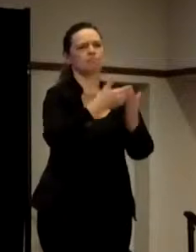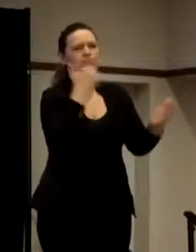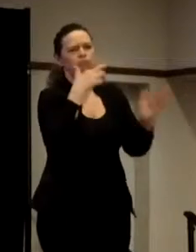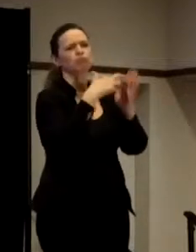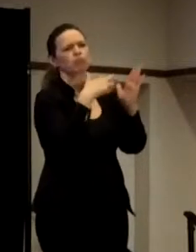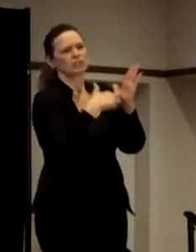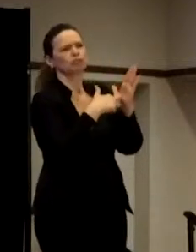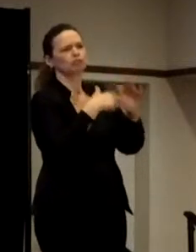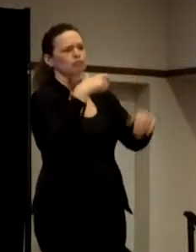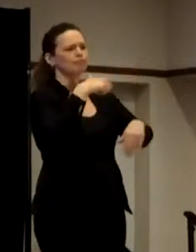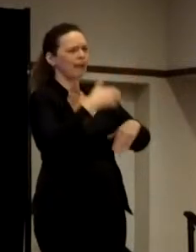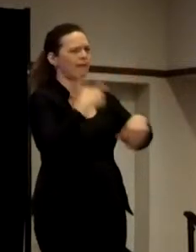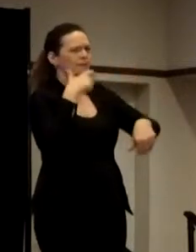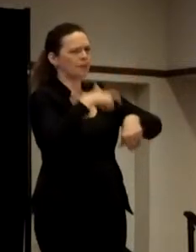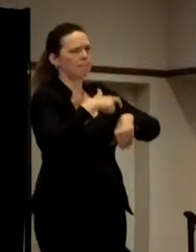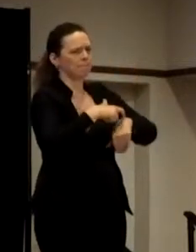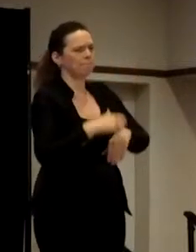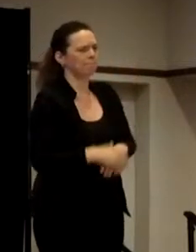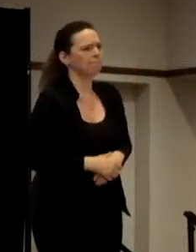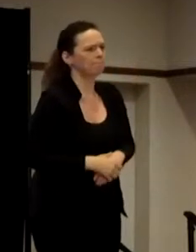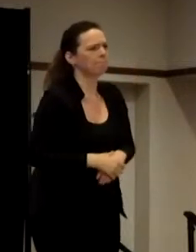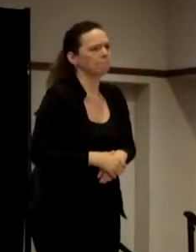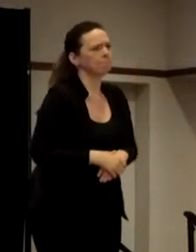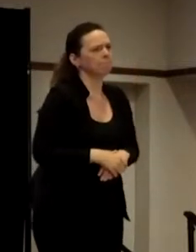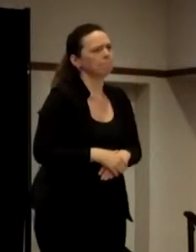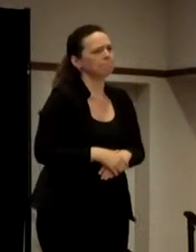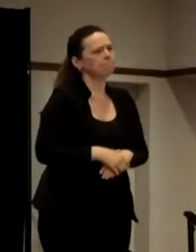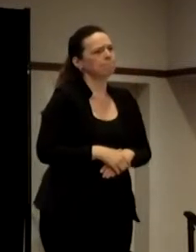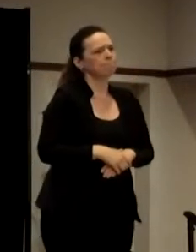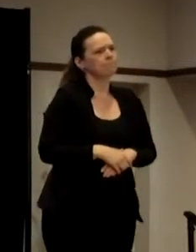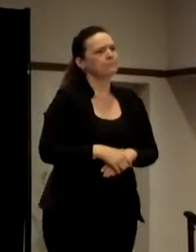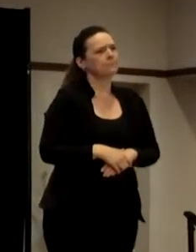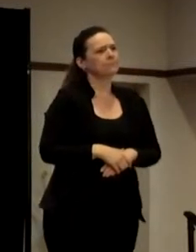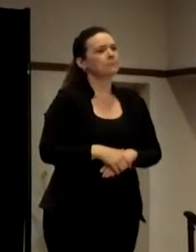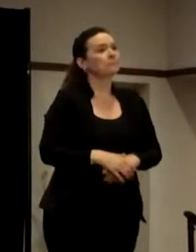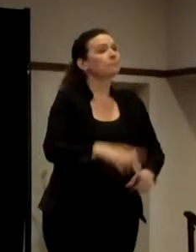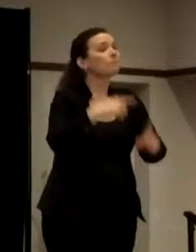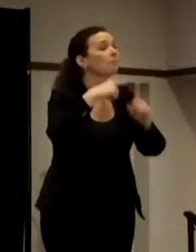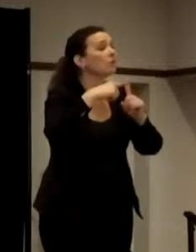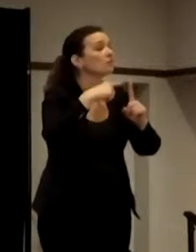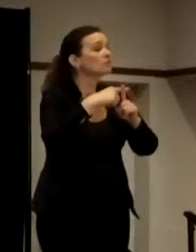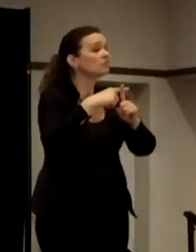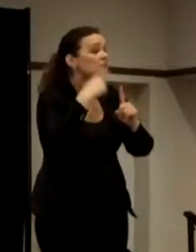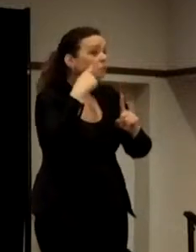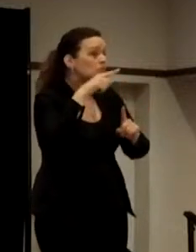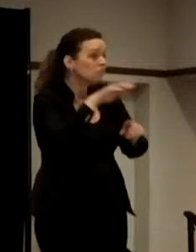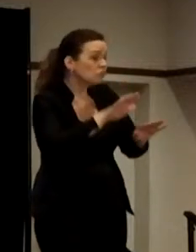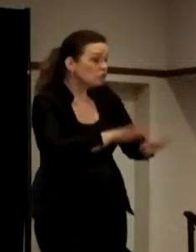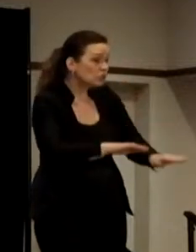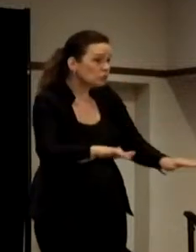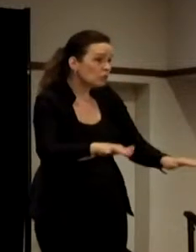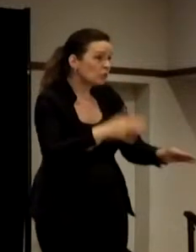kids who are remote and in-person learning is the exact same, essentially. So,